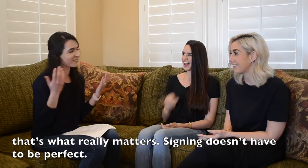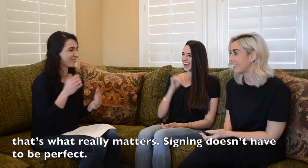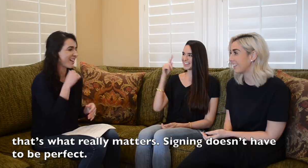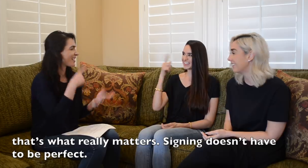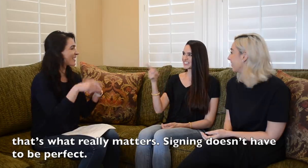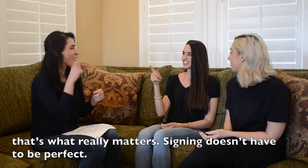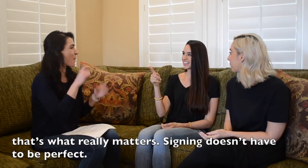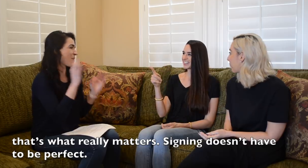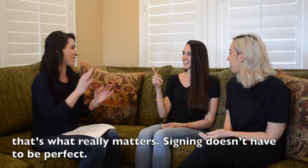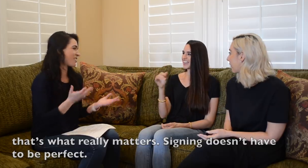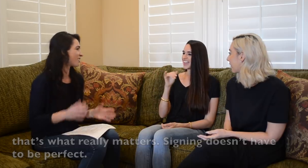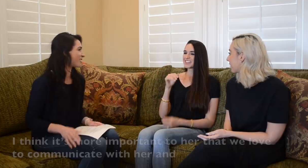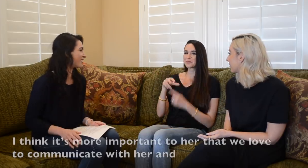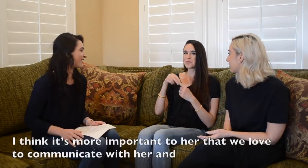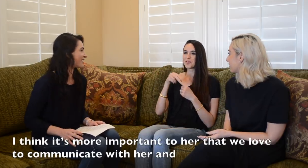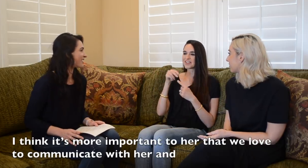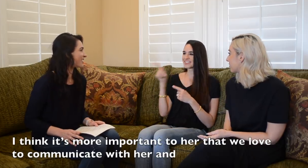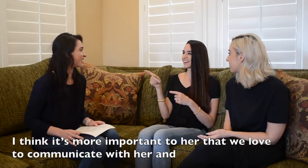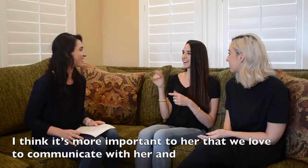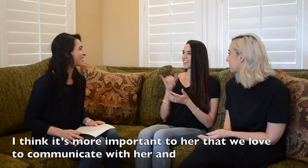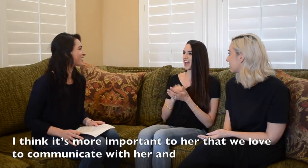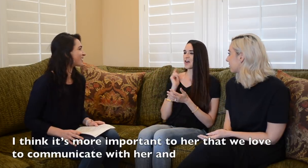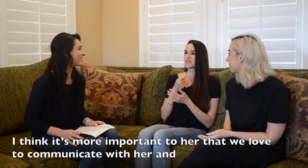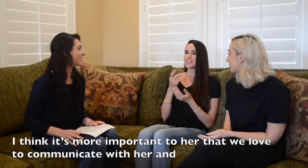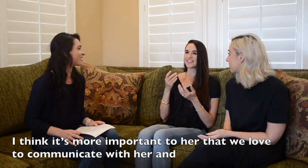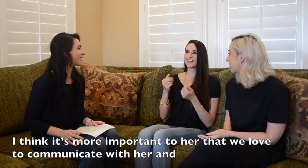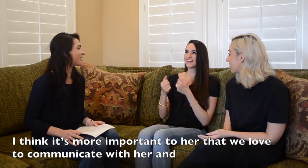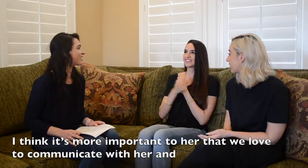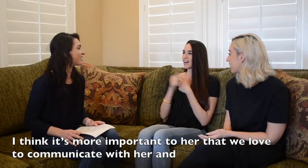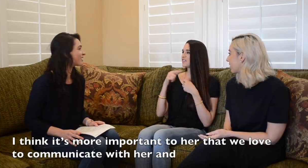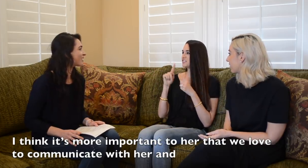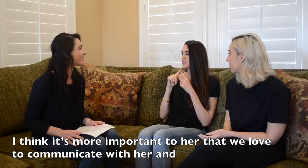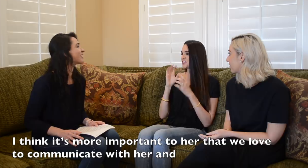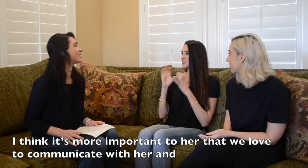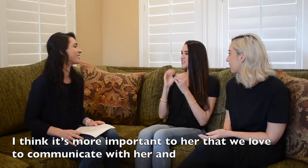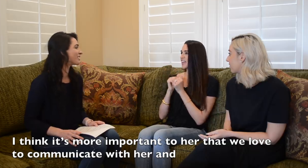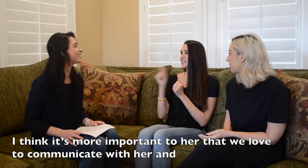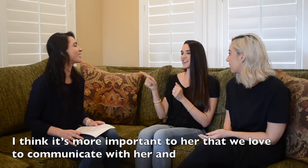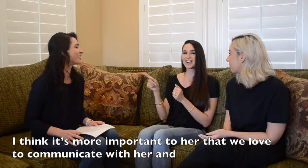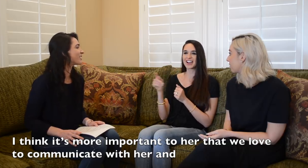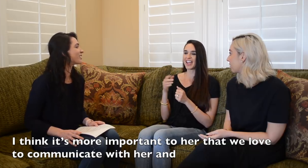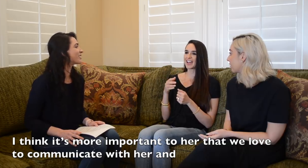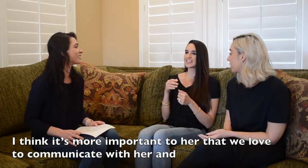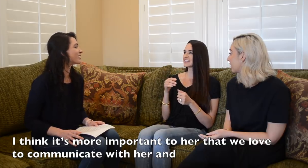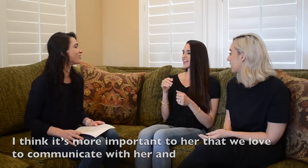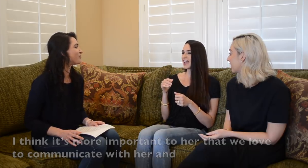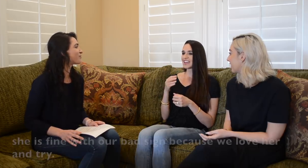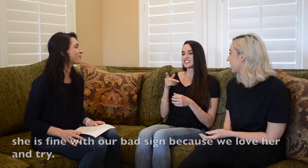Yeah. I think it's more important to her that we love to communicate with her, and